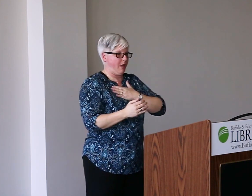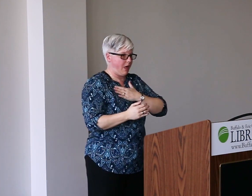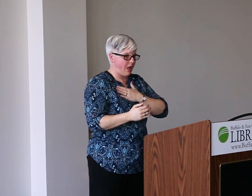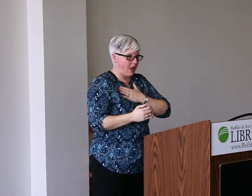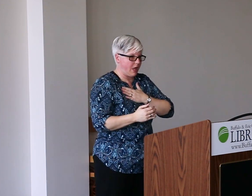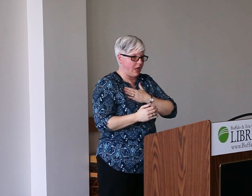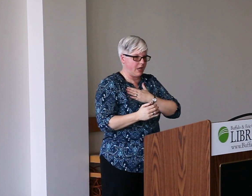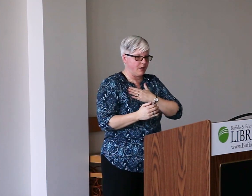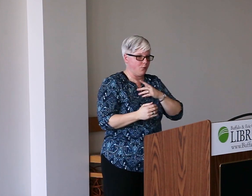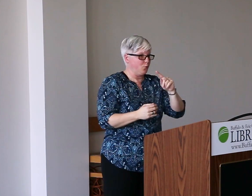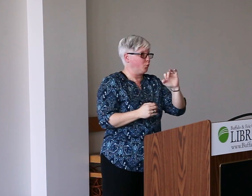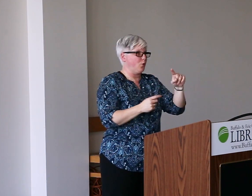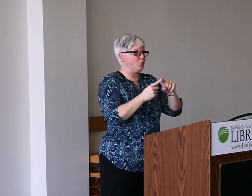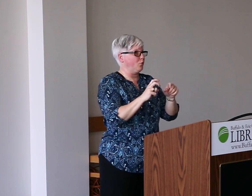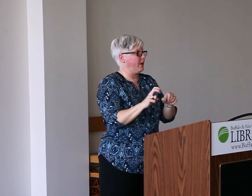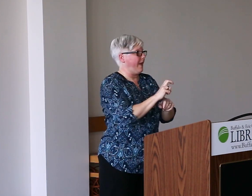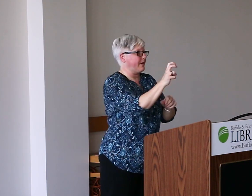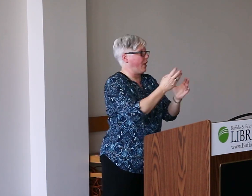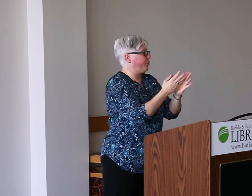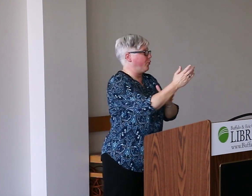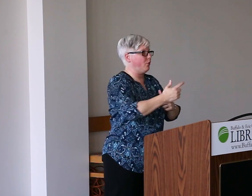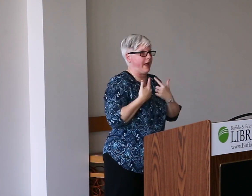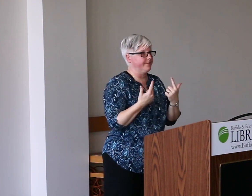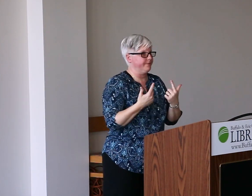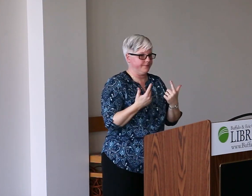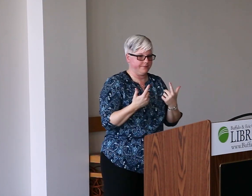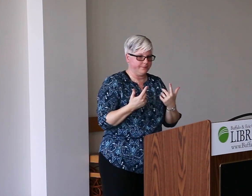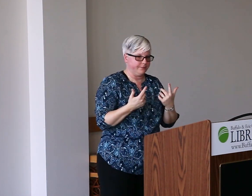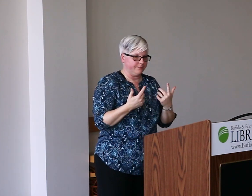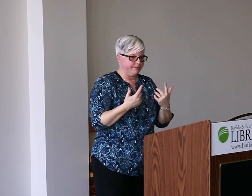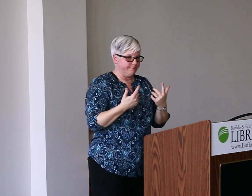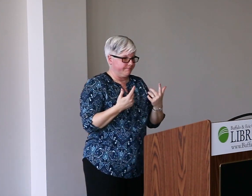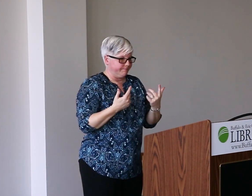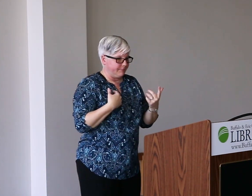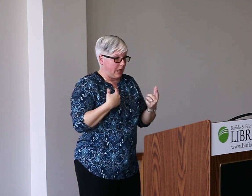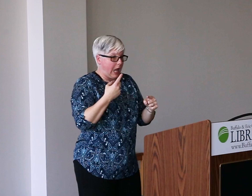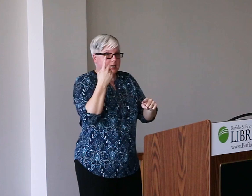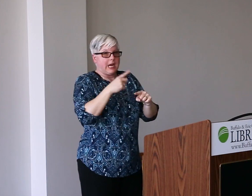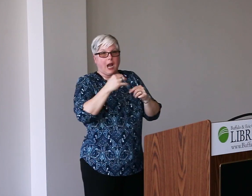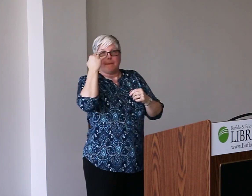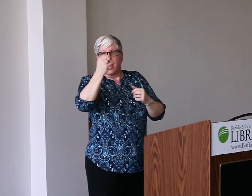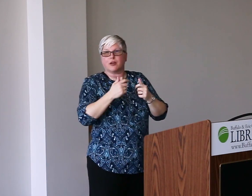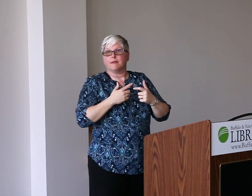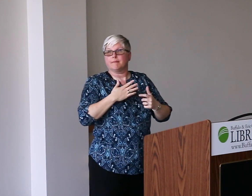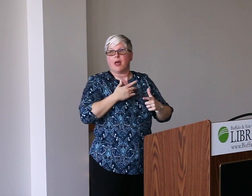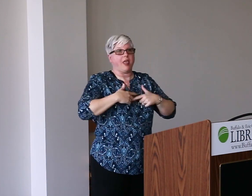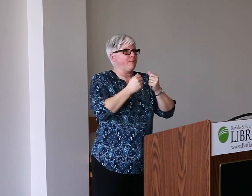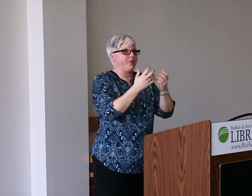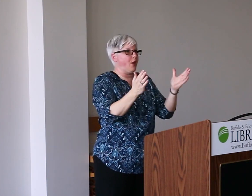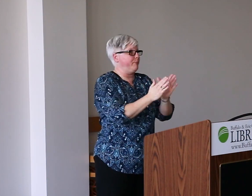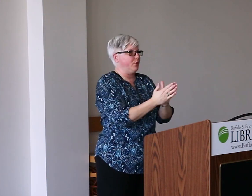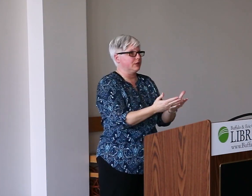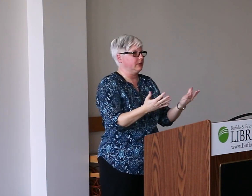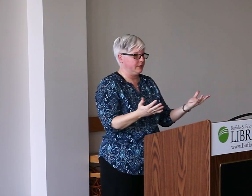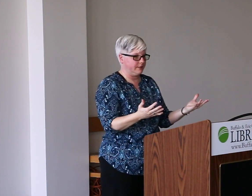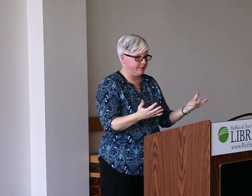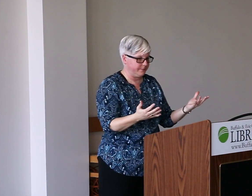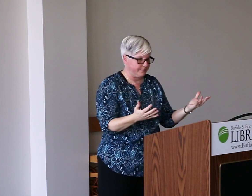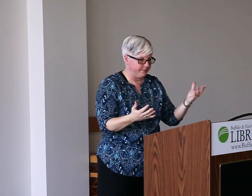Reading a book or reading books is just a way to navigate through my life. I can't imagine my